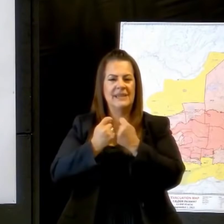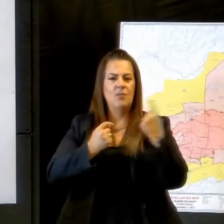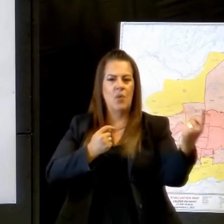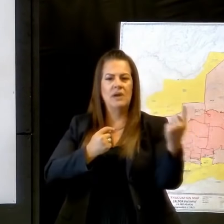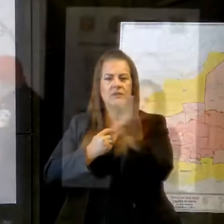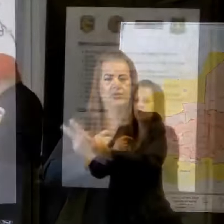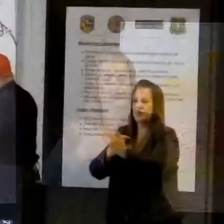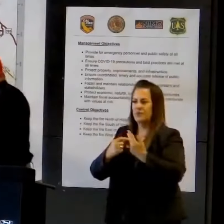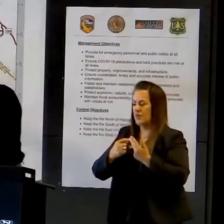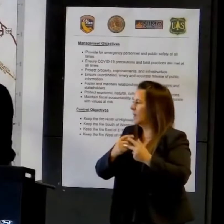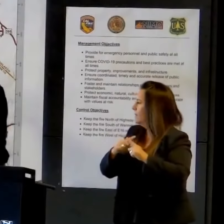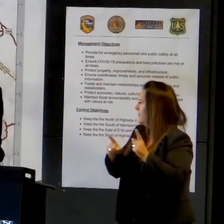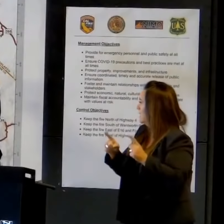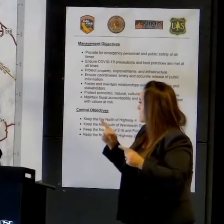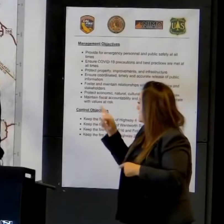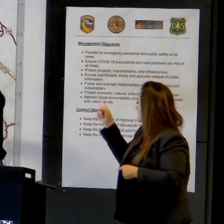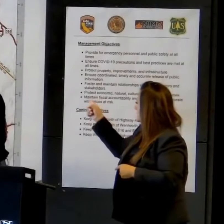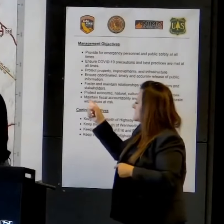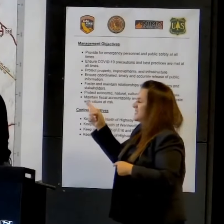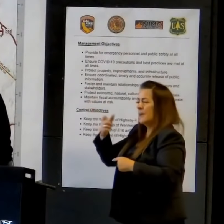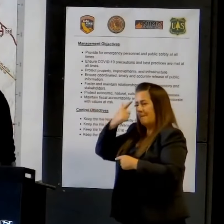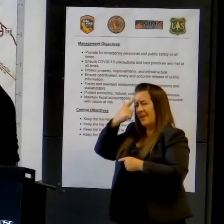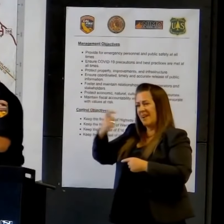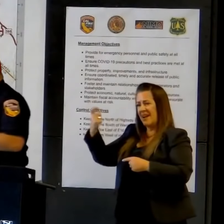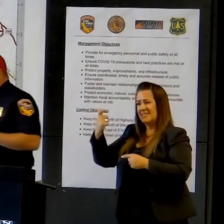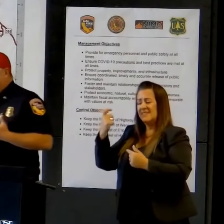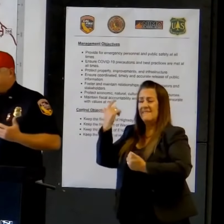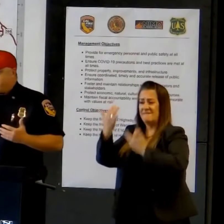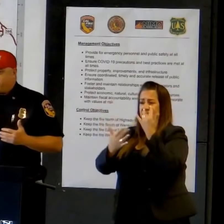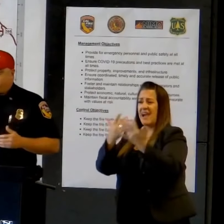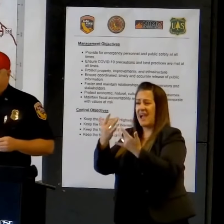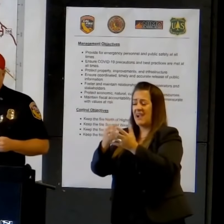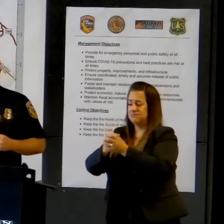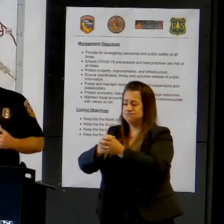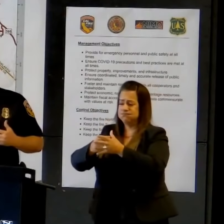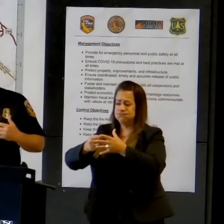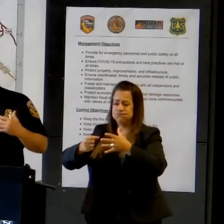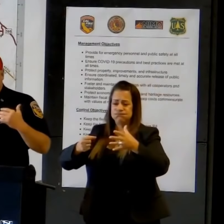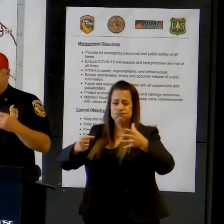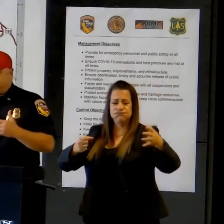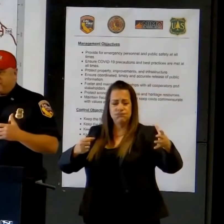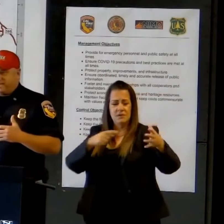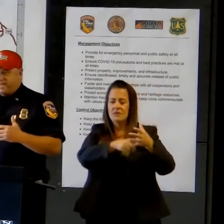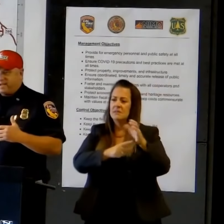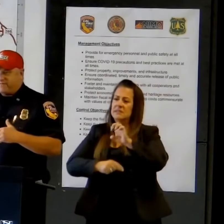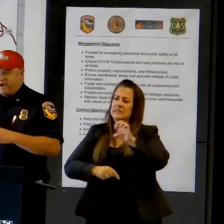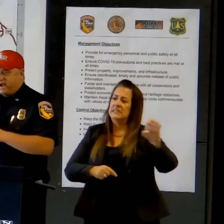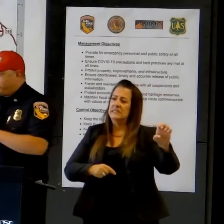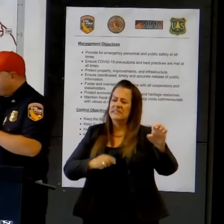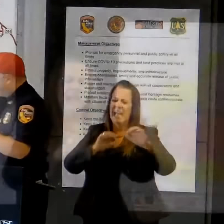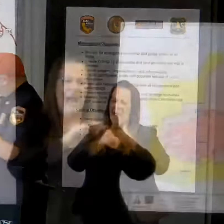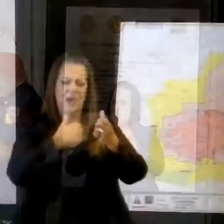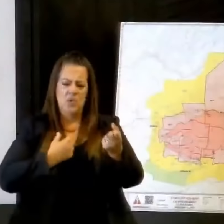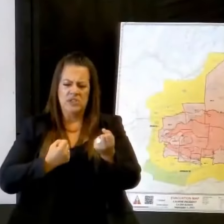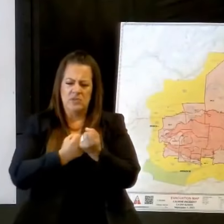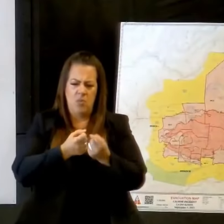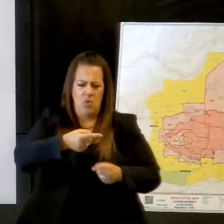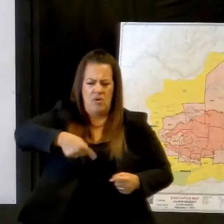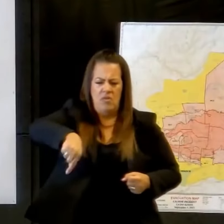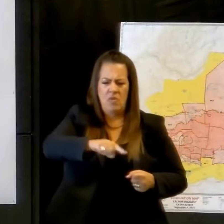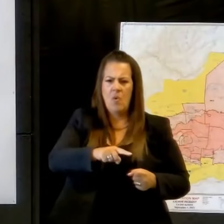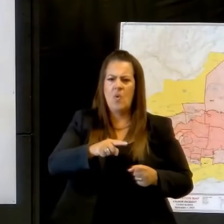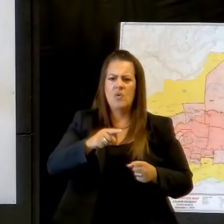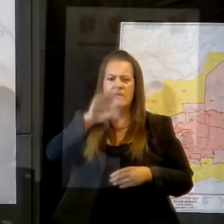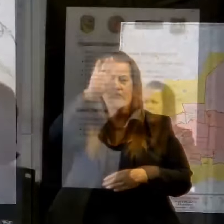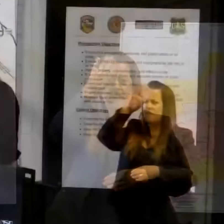the fire continues to progress to the east, in support of the firefighters and of the effort to contain that fire, we have gone ahead